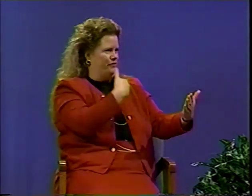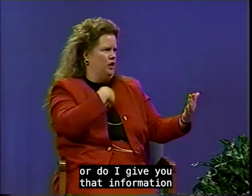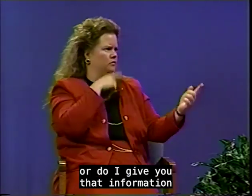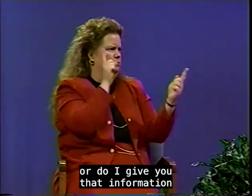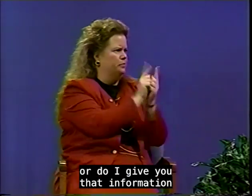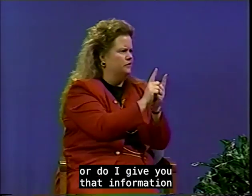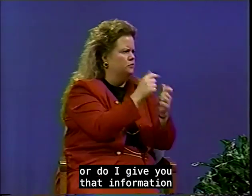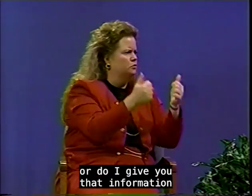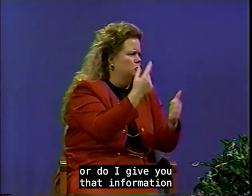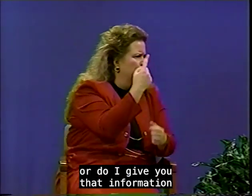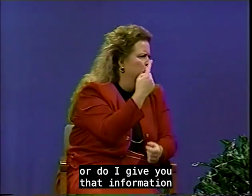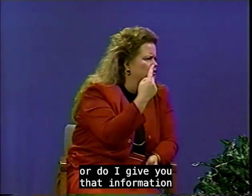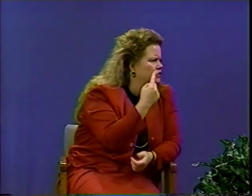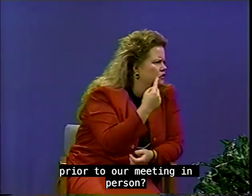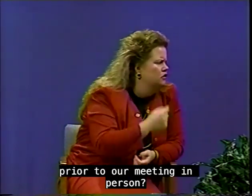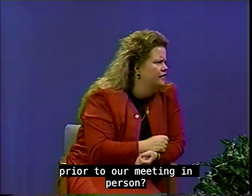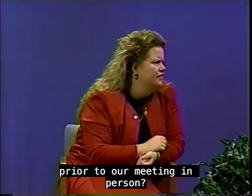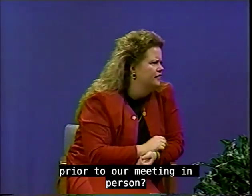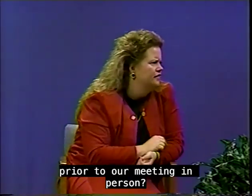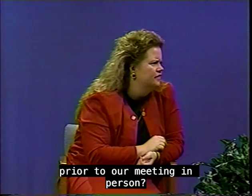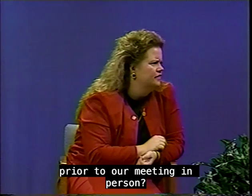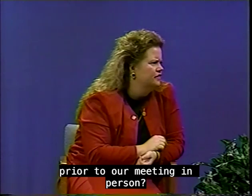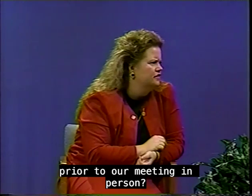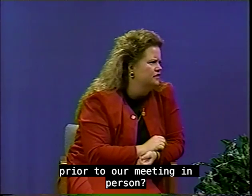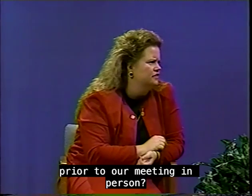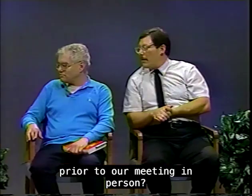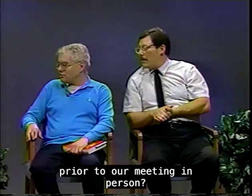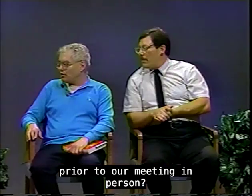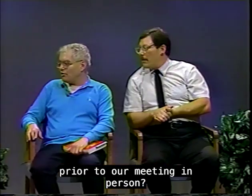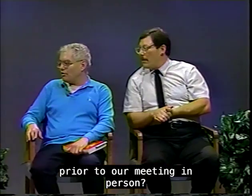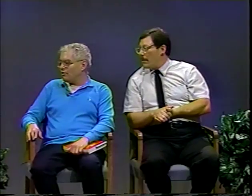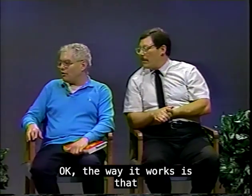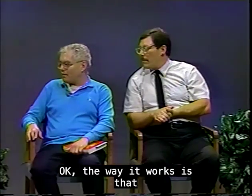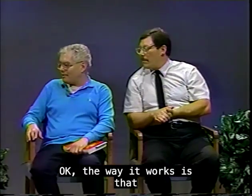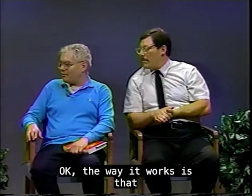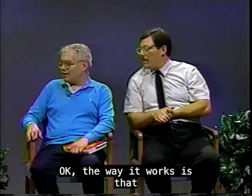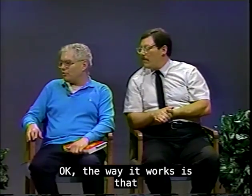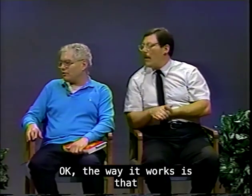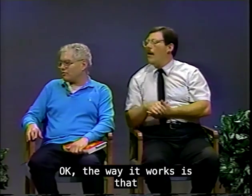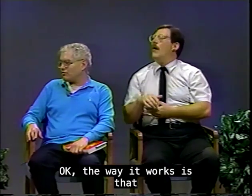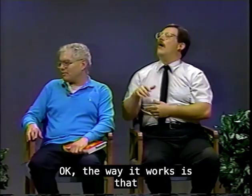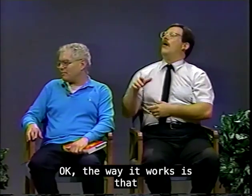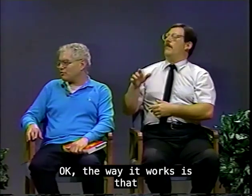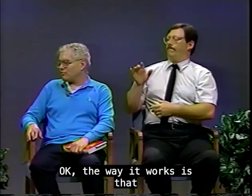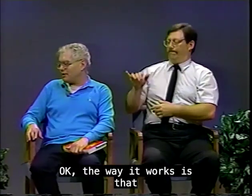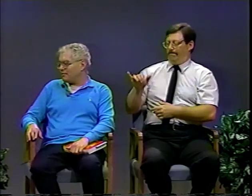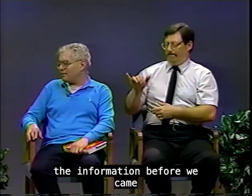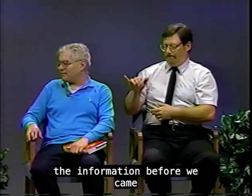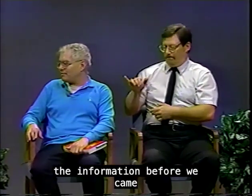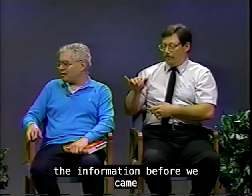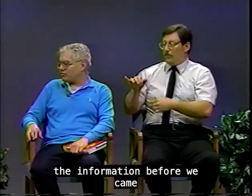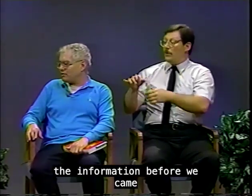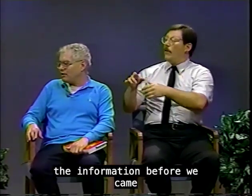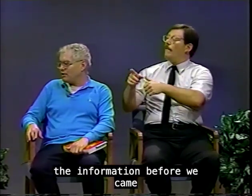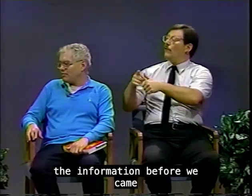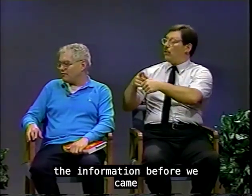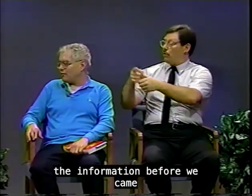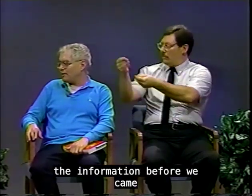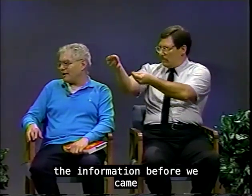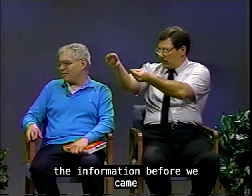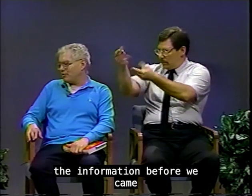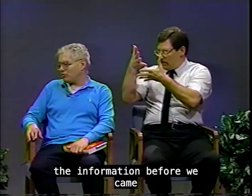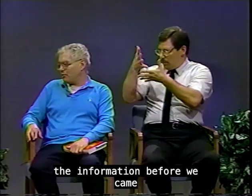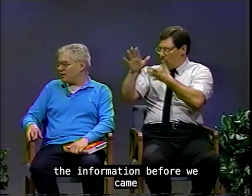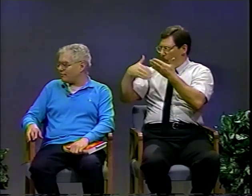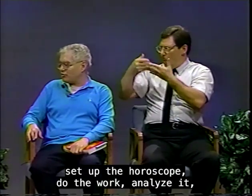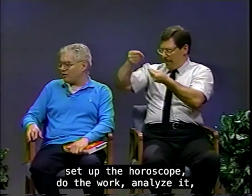etc., or do I give you that information prior to our meeting in person? Okay, the way it works is that the person would give me the information before